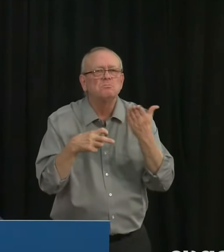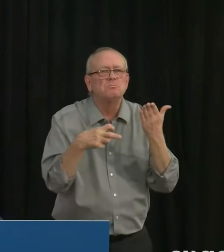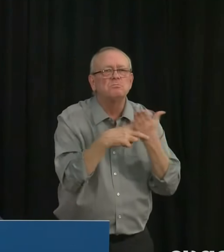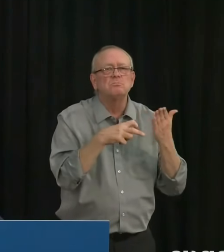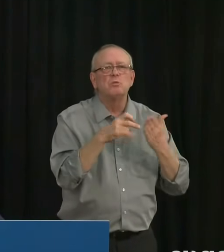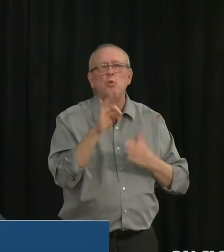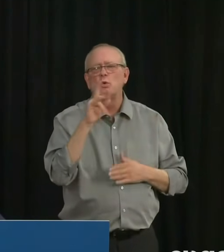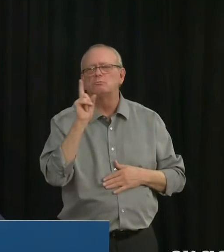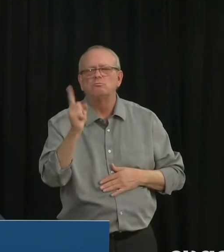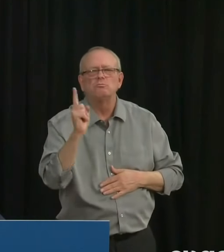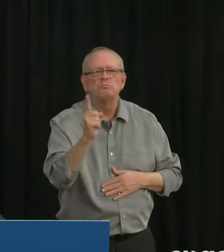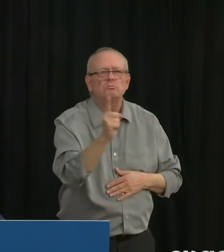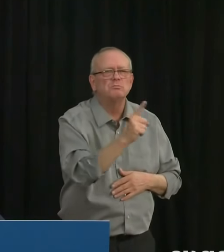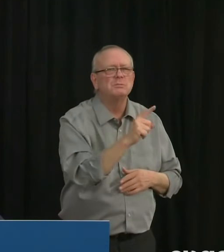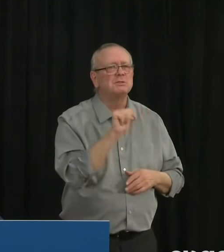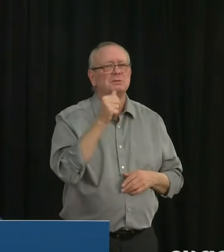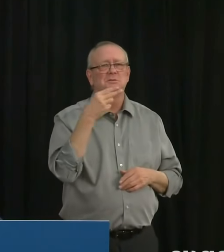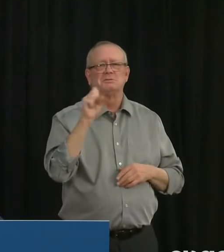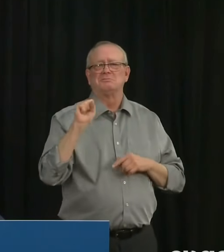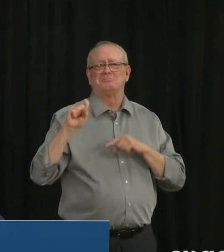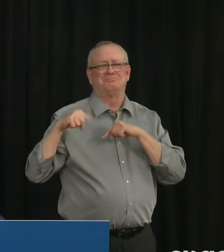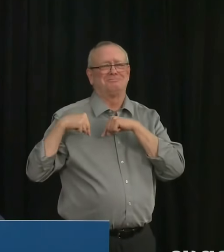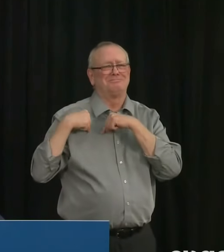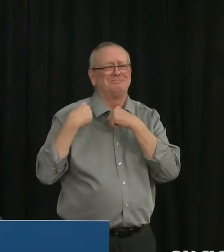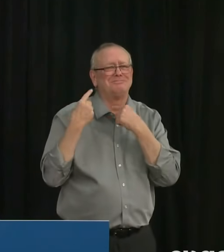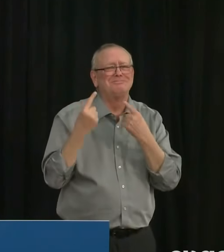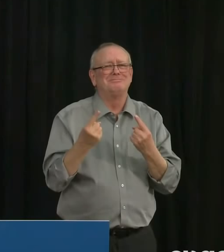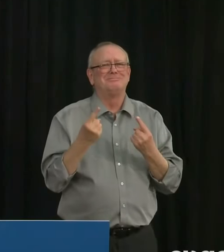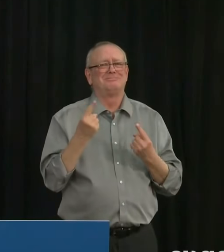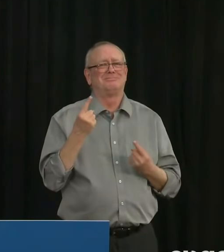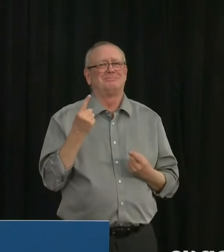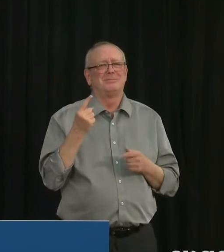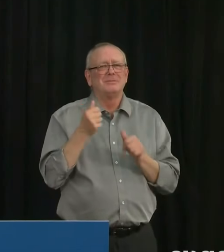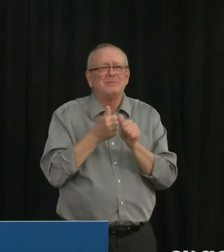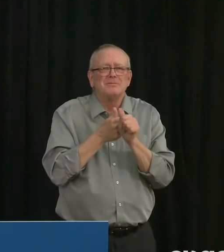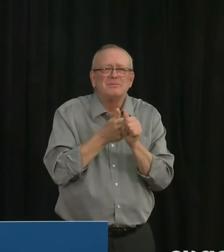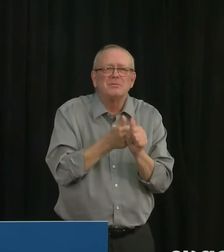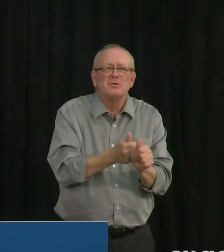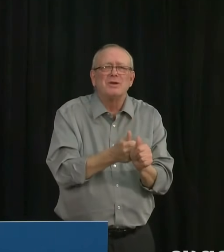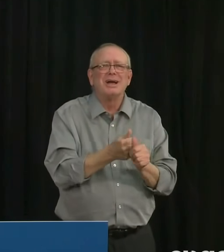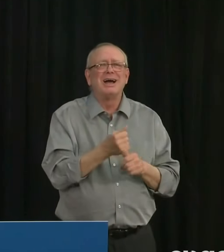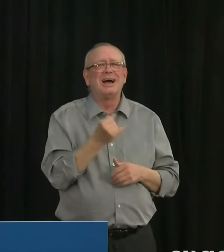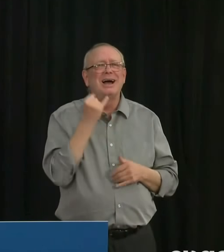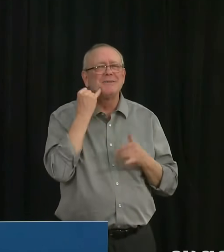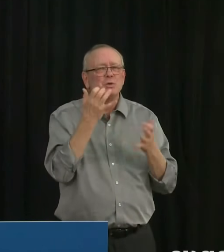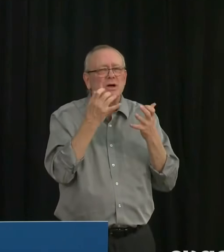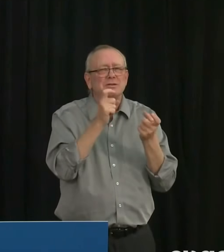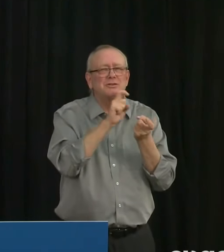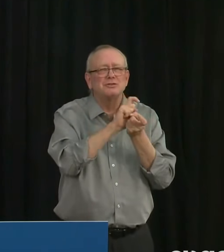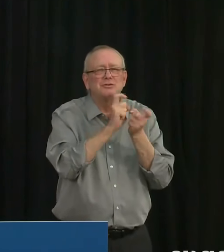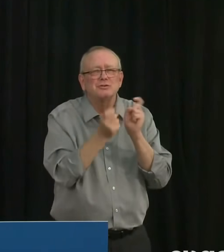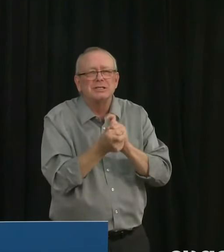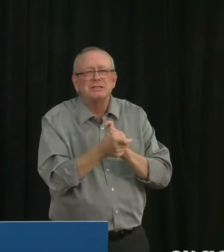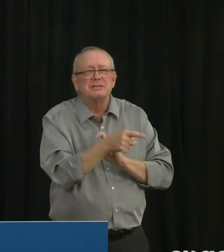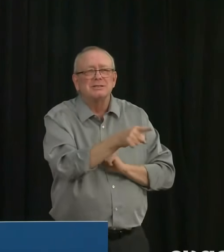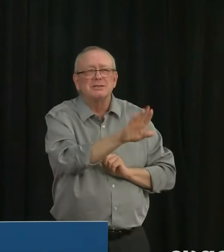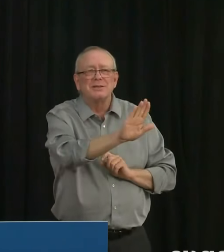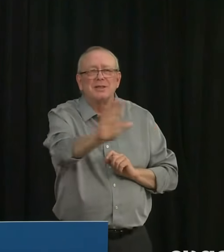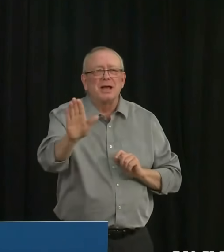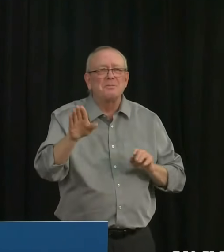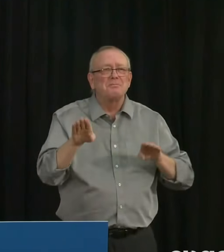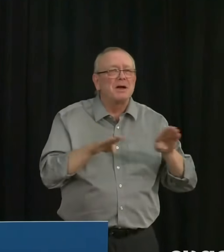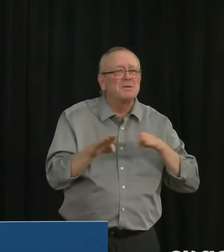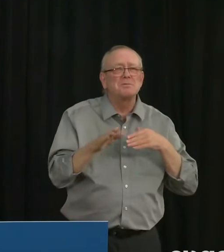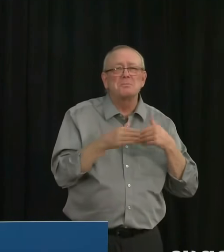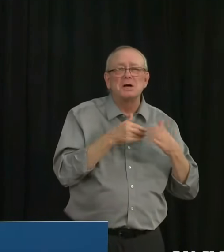been enforcing. Obviously, AHS. When we want to change behavior, whether it's policing or whether it's public health, the